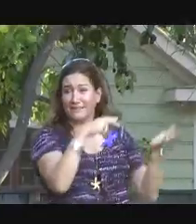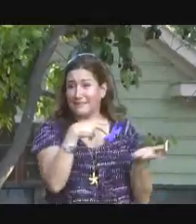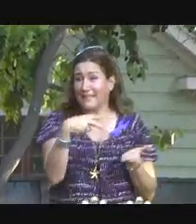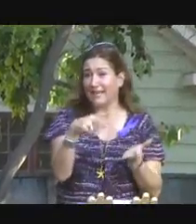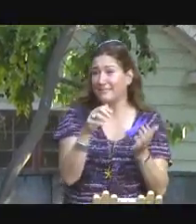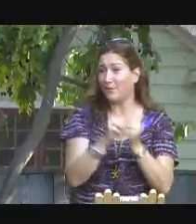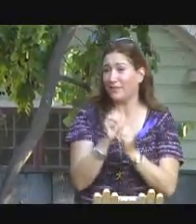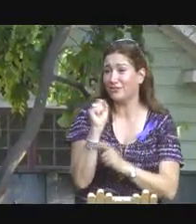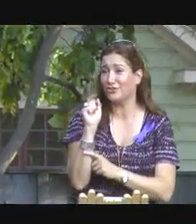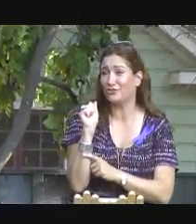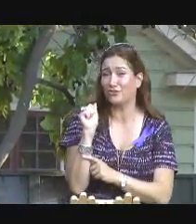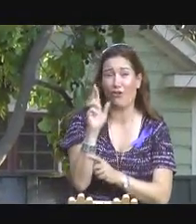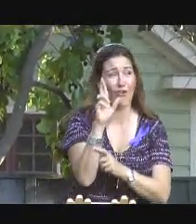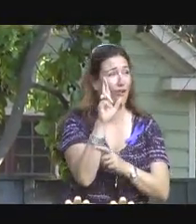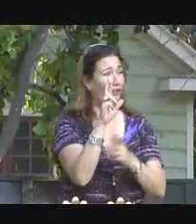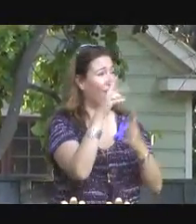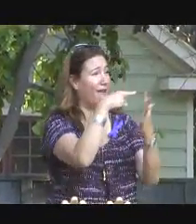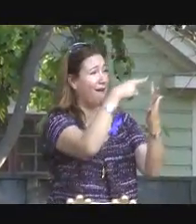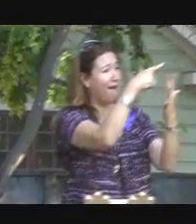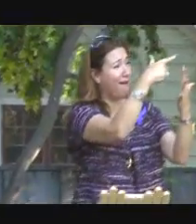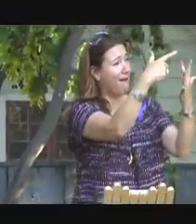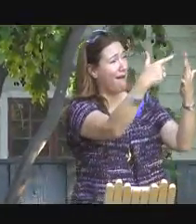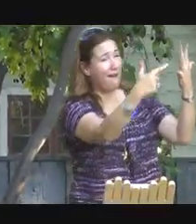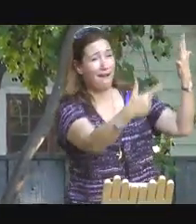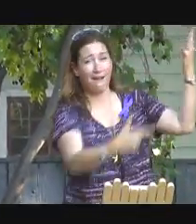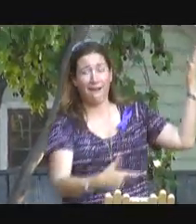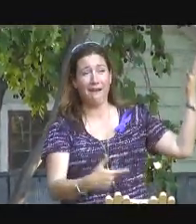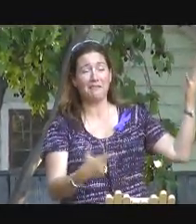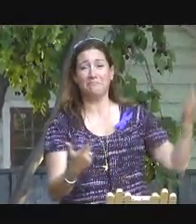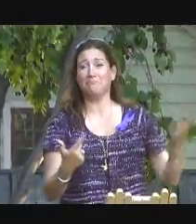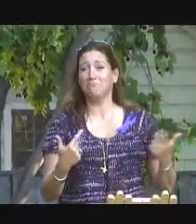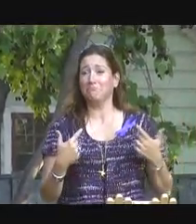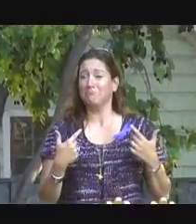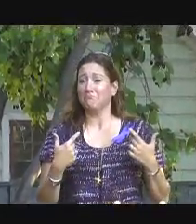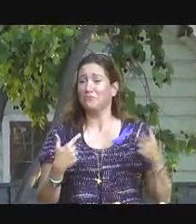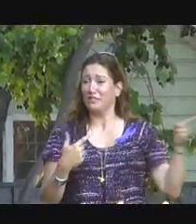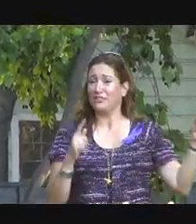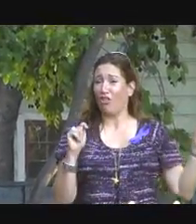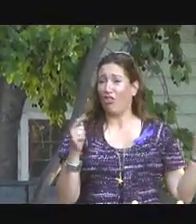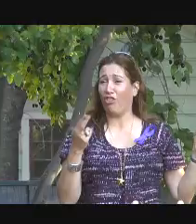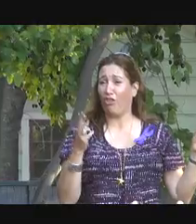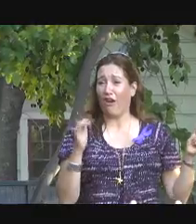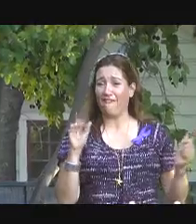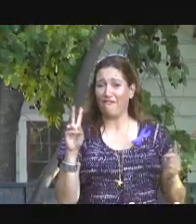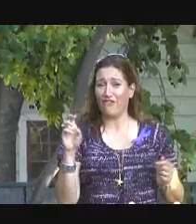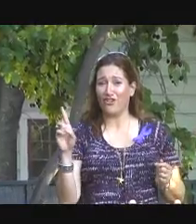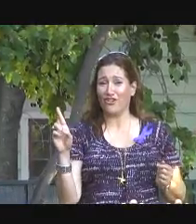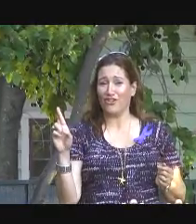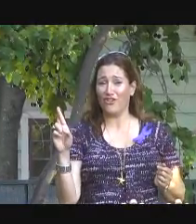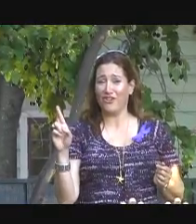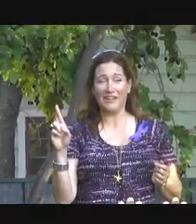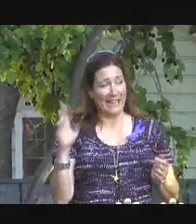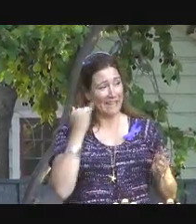she's successful, you know, she was on Dancing with the Stars, and she has all these different acclaims, you know, and she's a